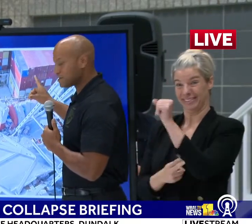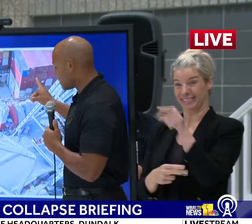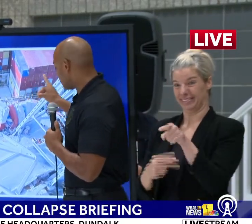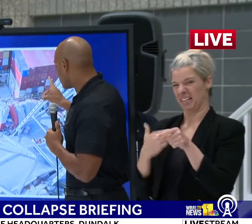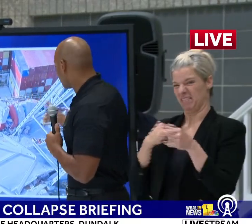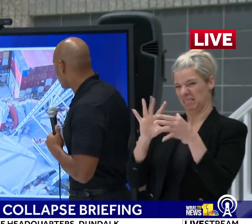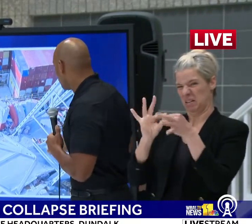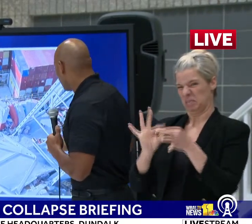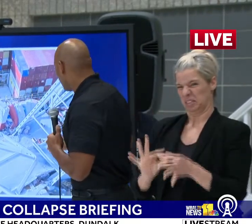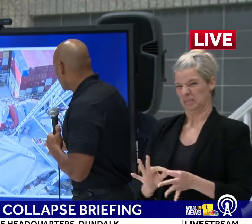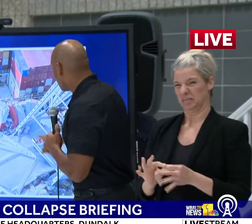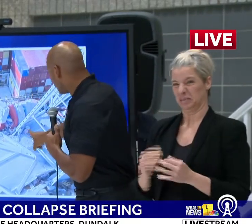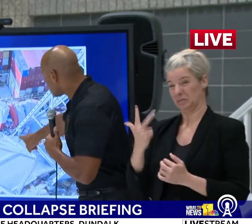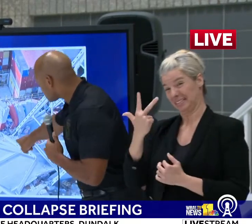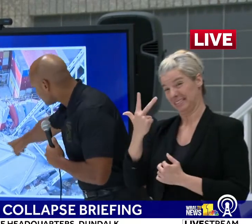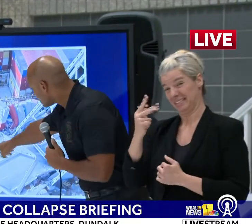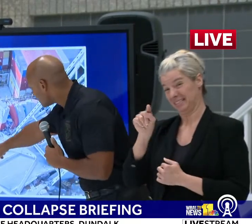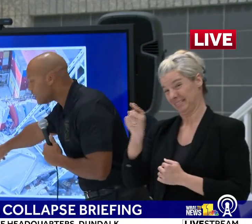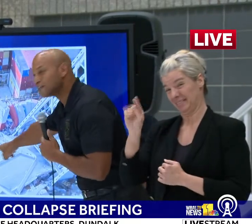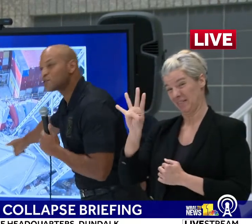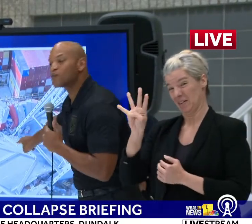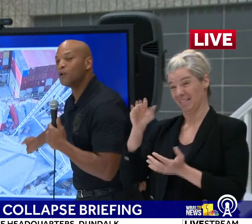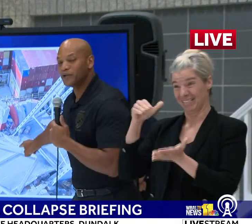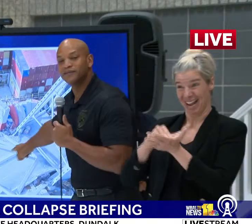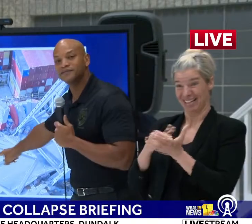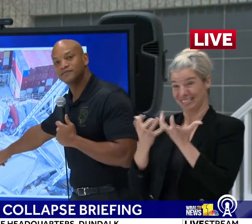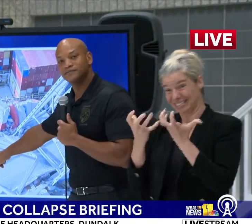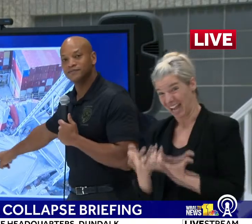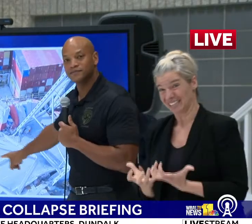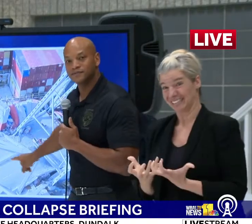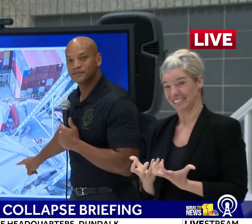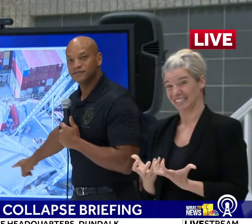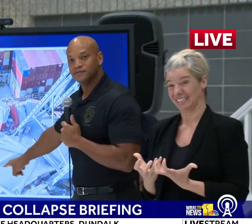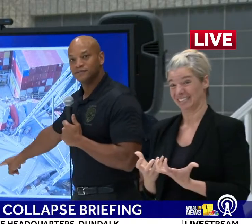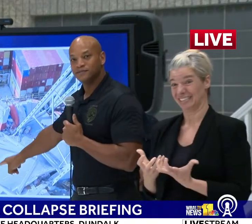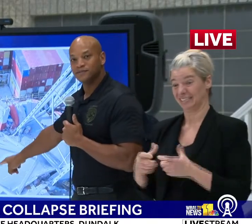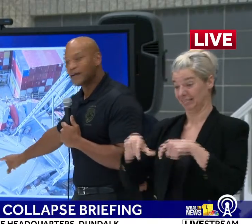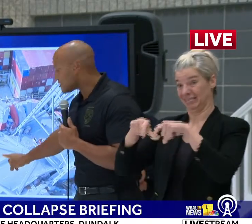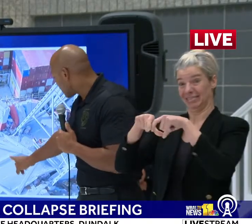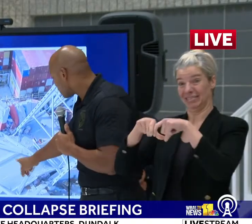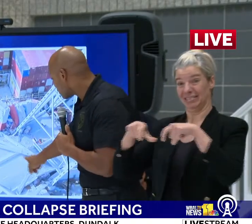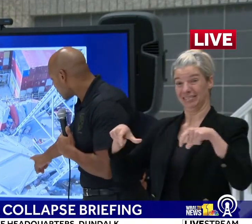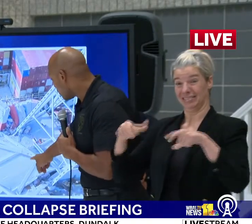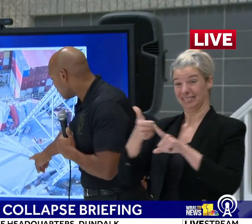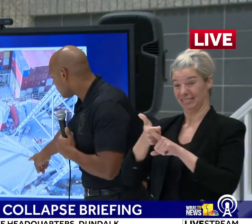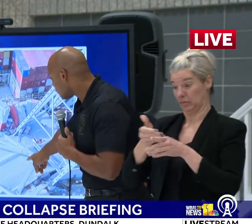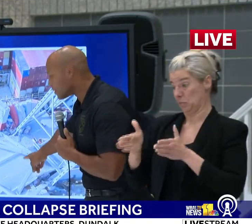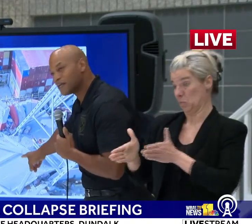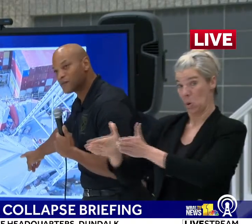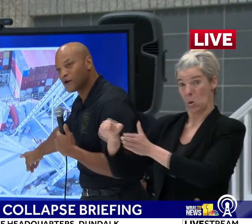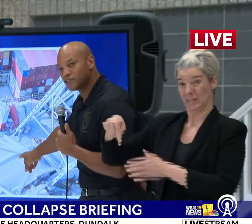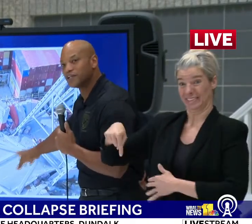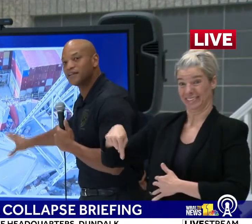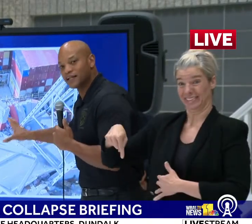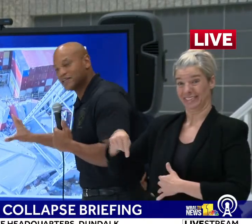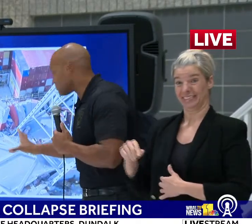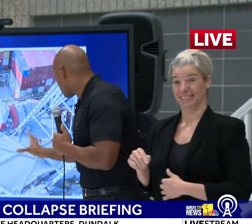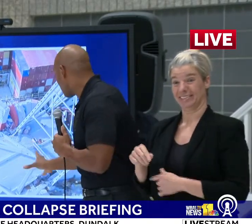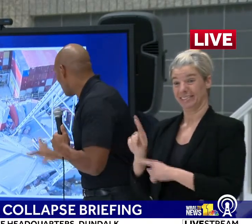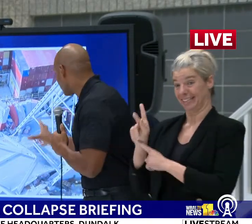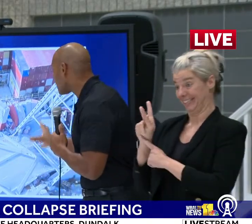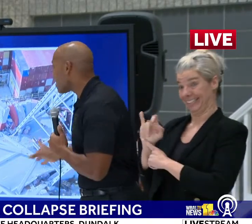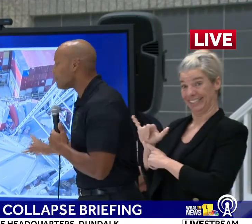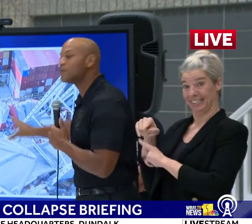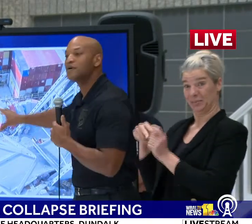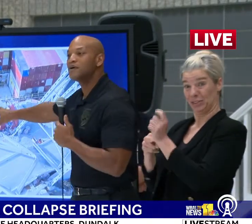the 3,000 to 4,000 tons. This is the road. That is literally the road from the Key Bridge